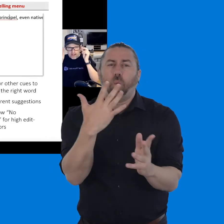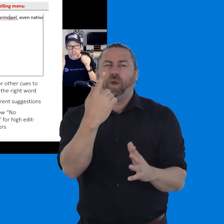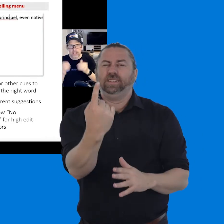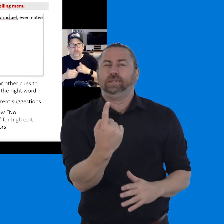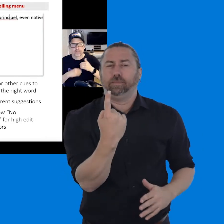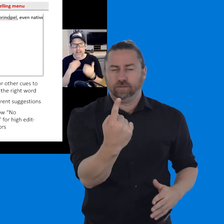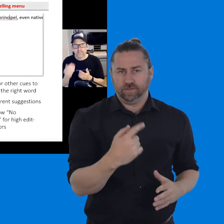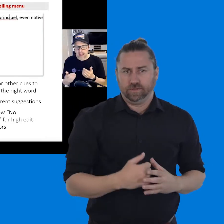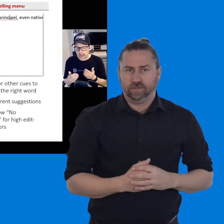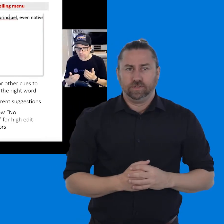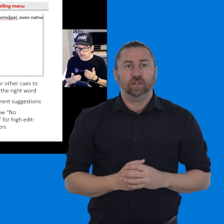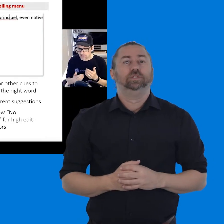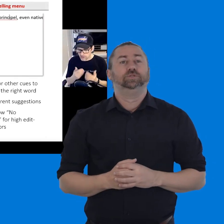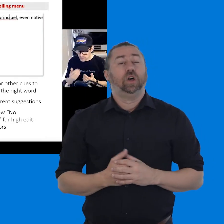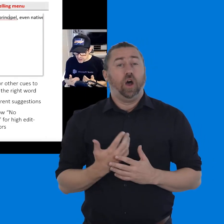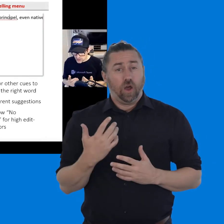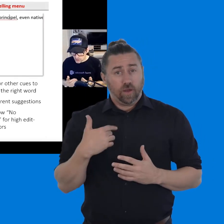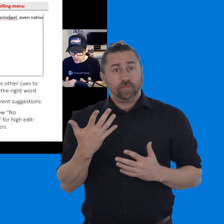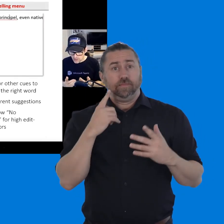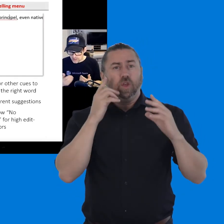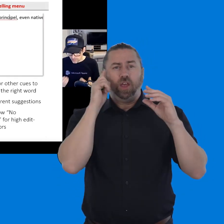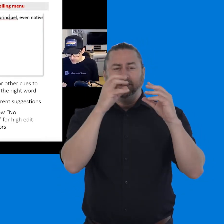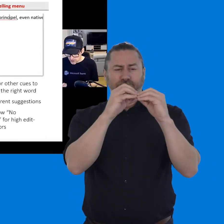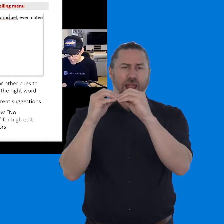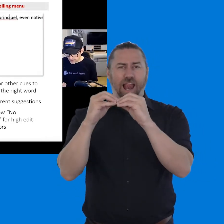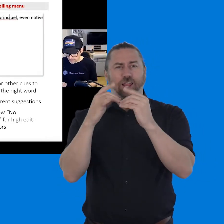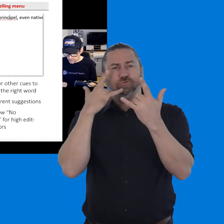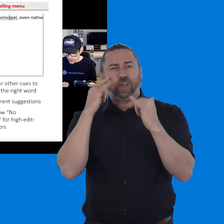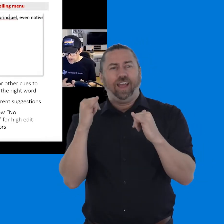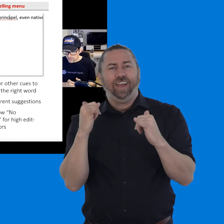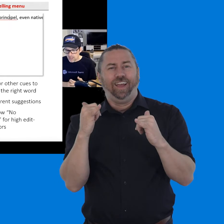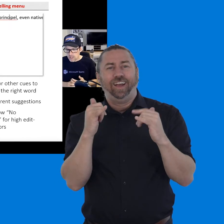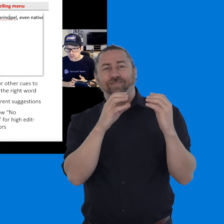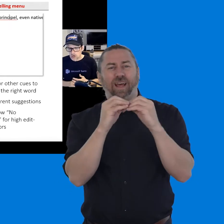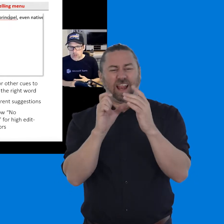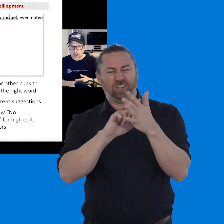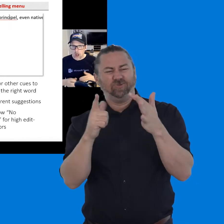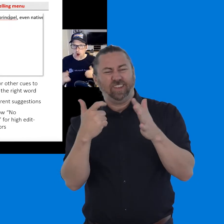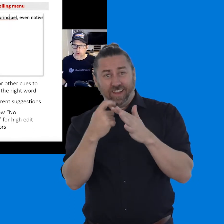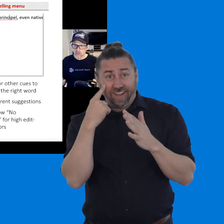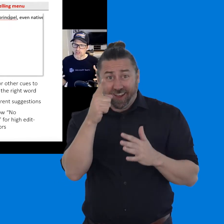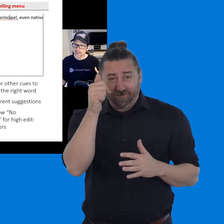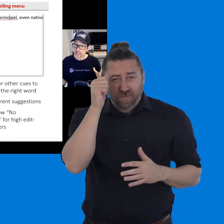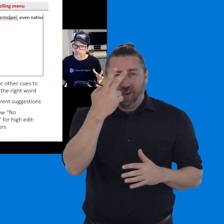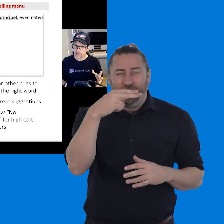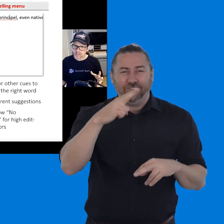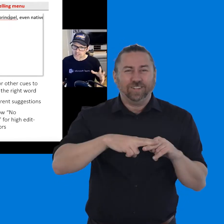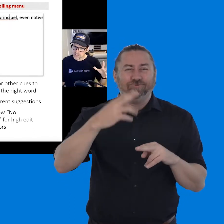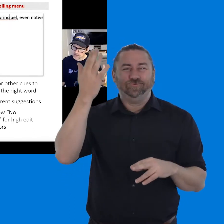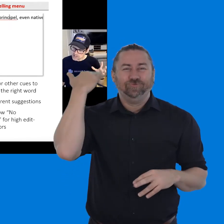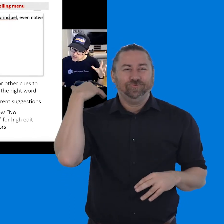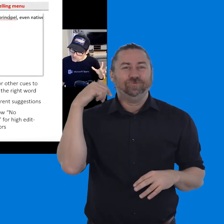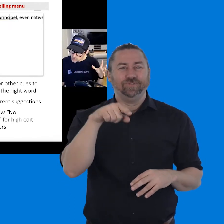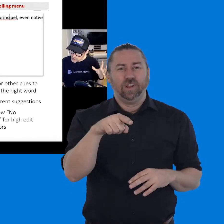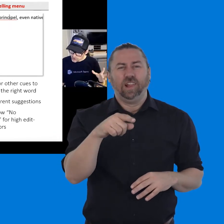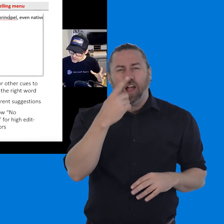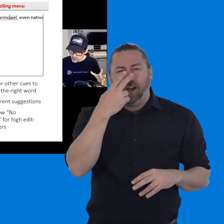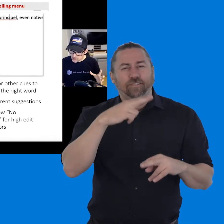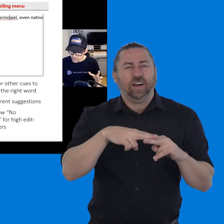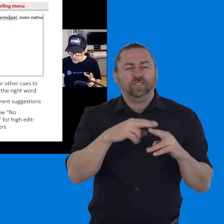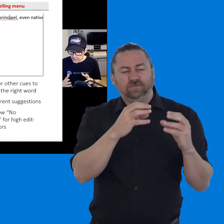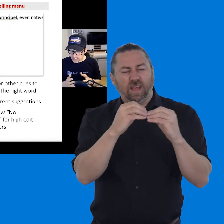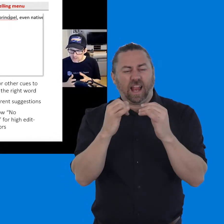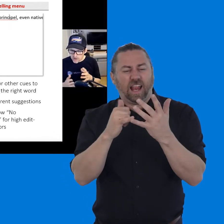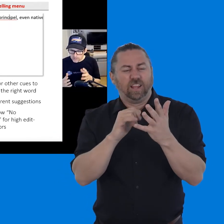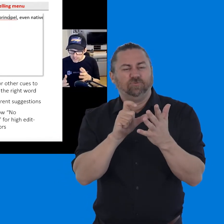is we've actually revamped the traditional spell check. All right, so I want you to think about this. This is the sort of more